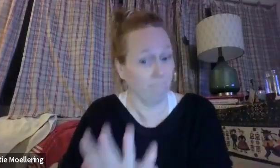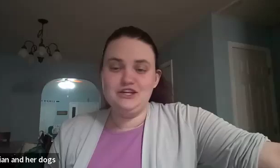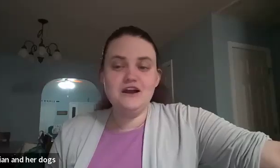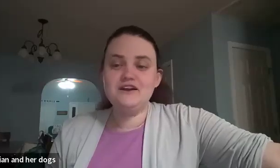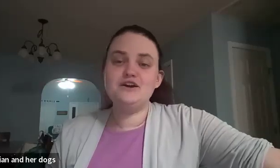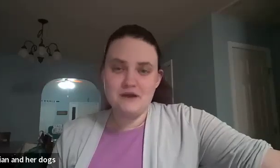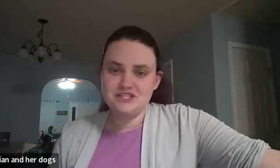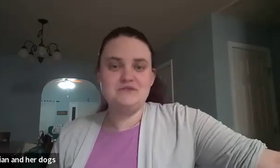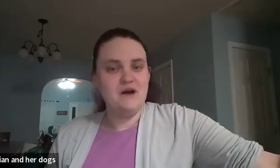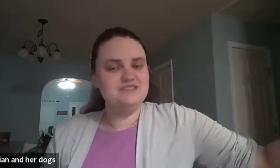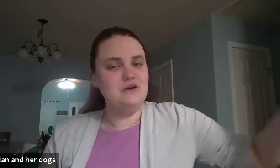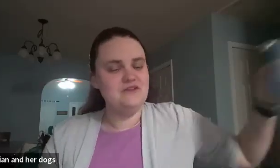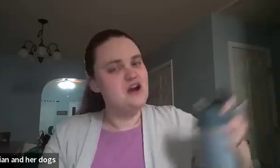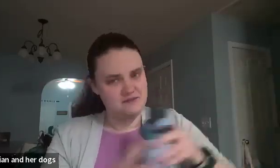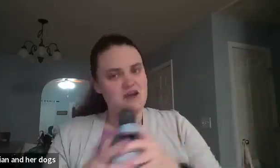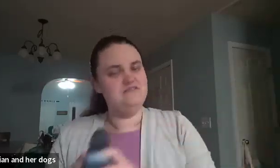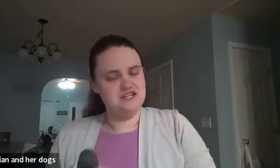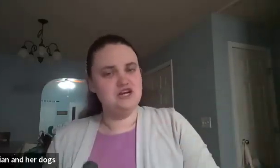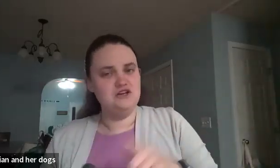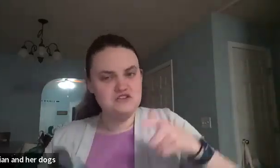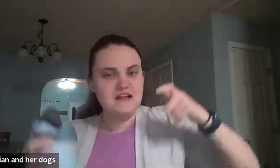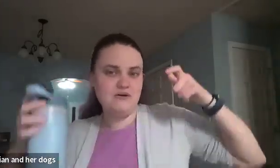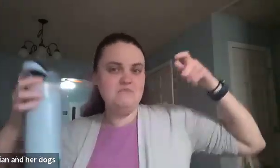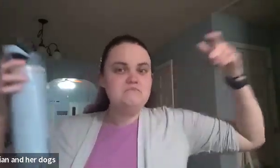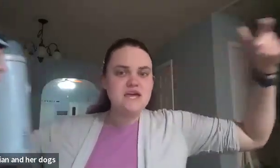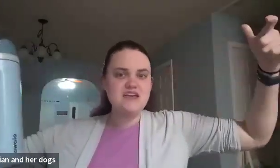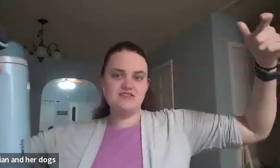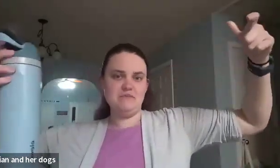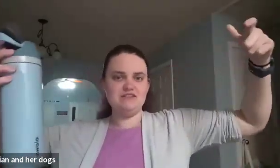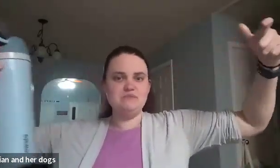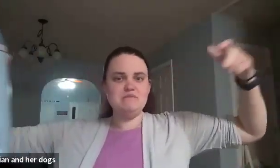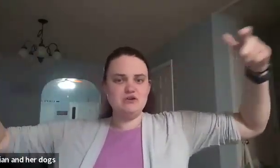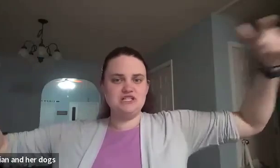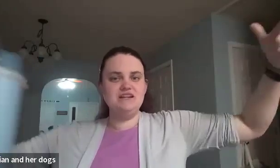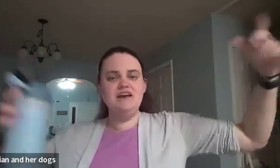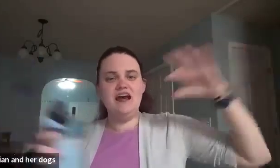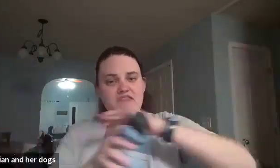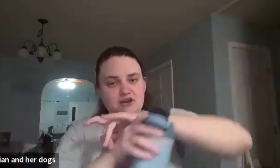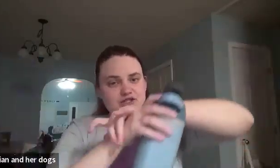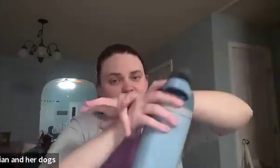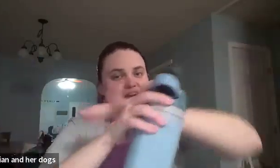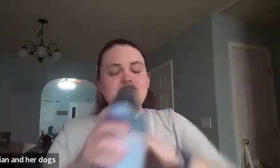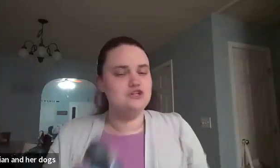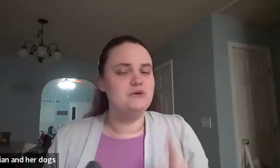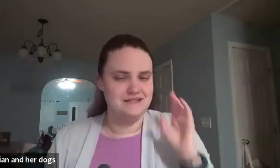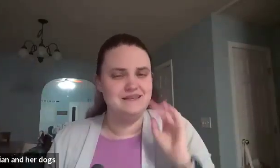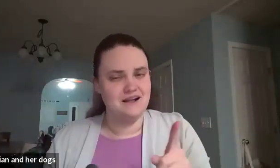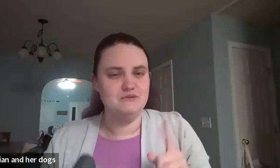Like you're not going to question what they're talking about. If they show you they're like going big, they make this big motion and then they go spider, you're going to know exactly